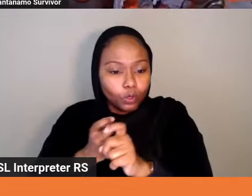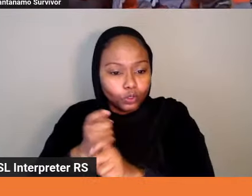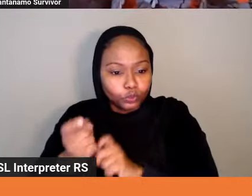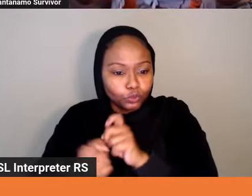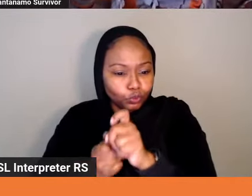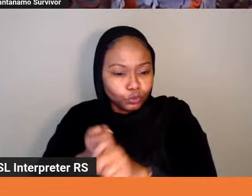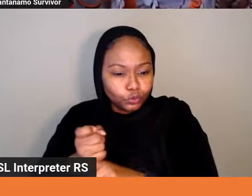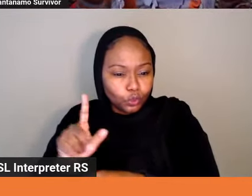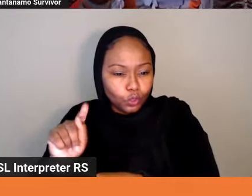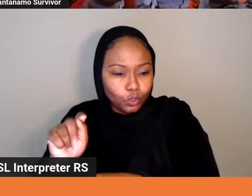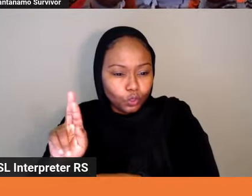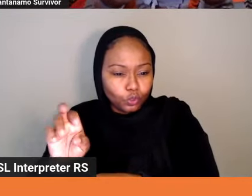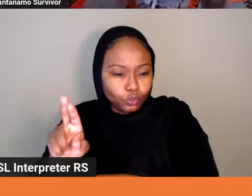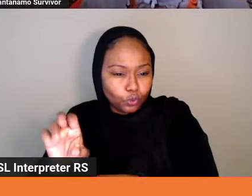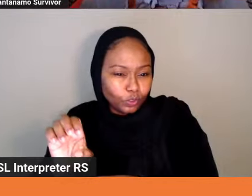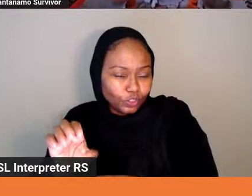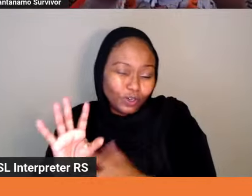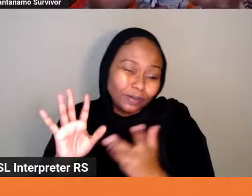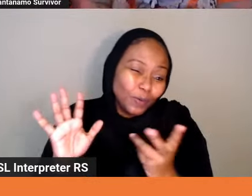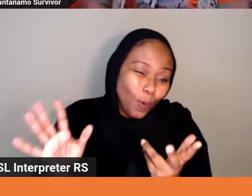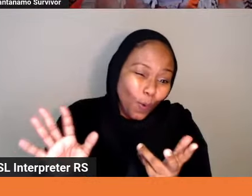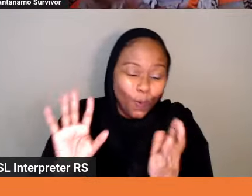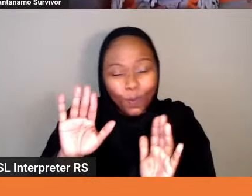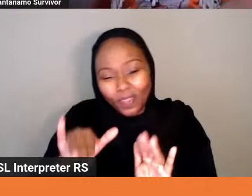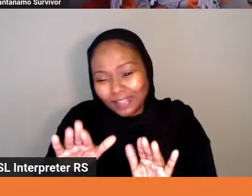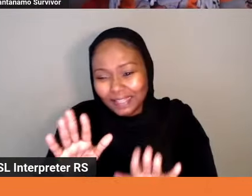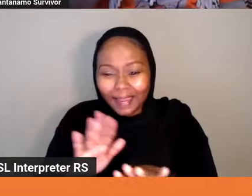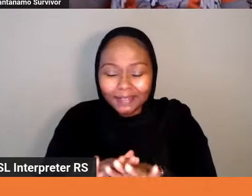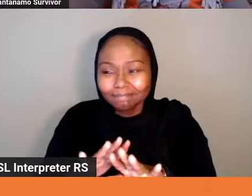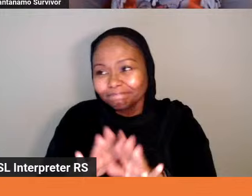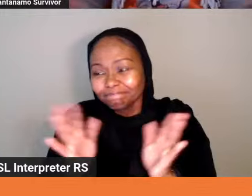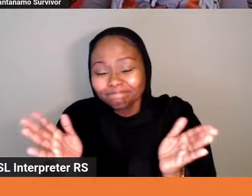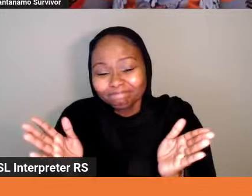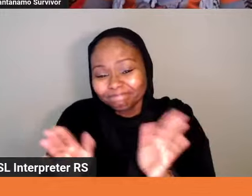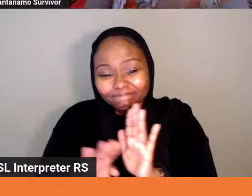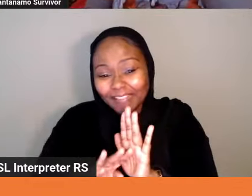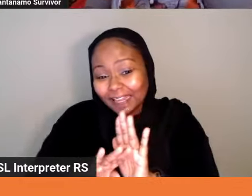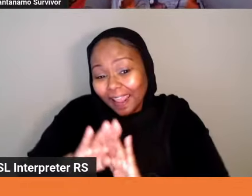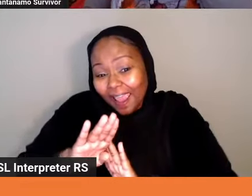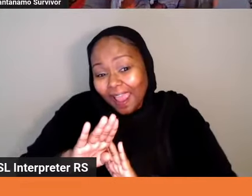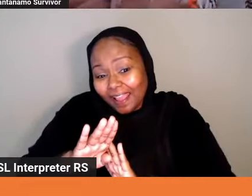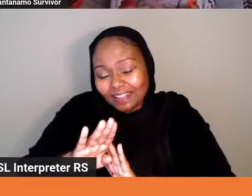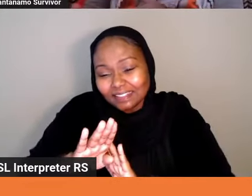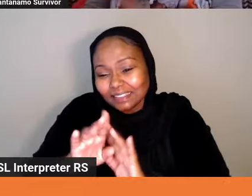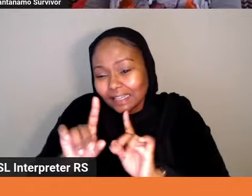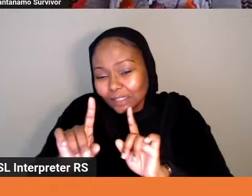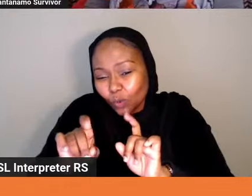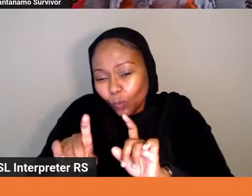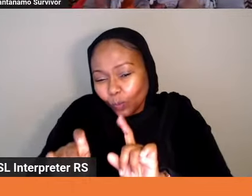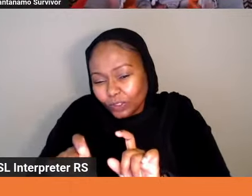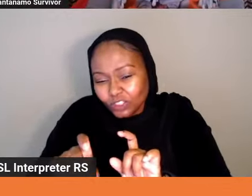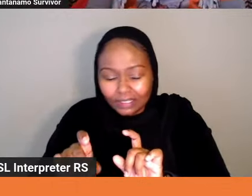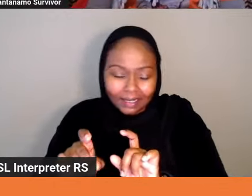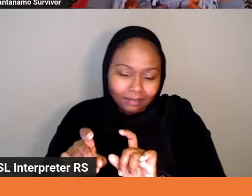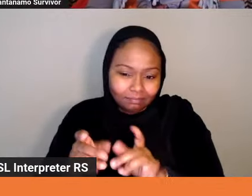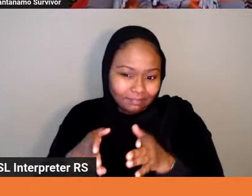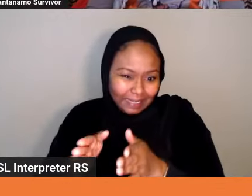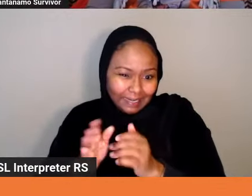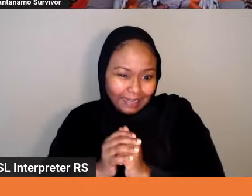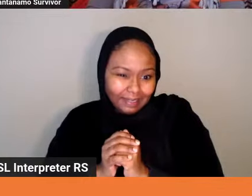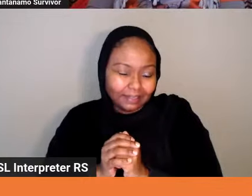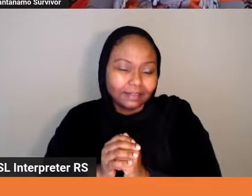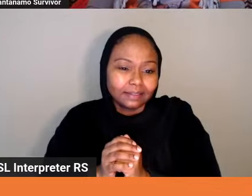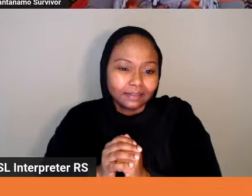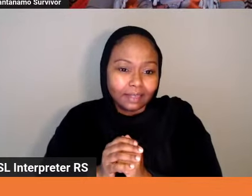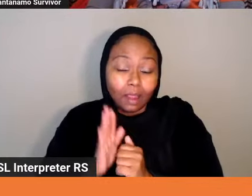is just enhanced interrogation technique. It sounds sweet, like you can drink it with a cup of milk. And prisoners of war, they call them, you